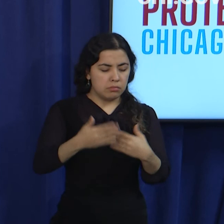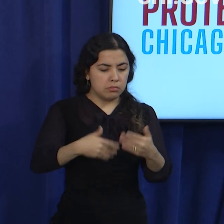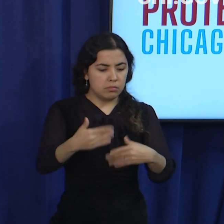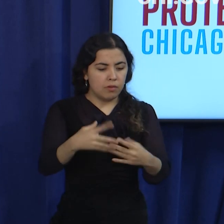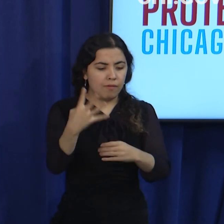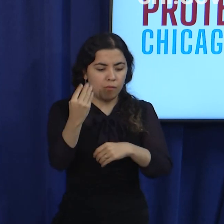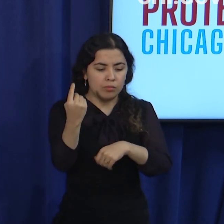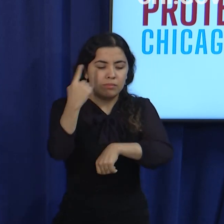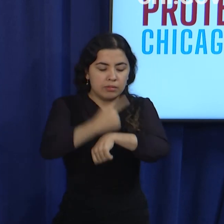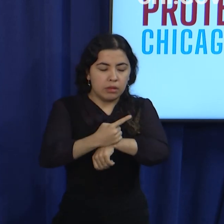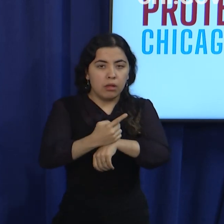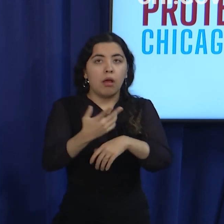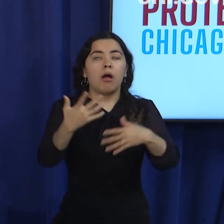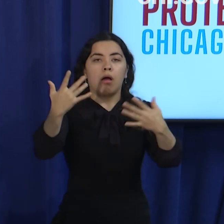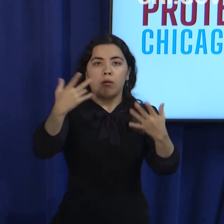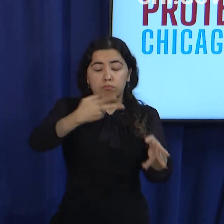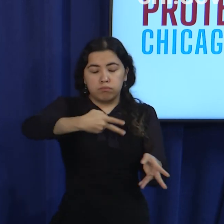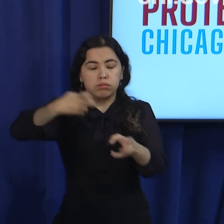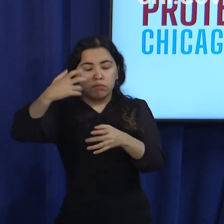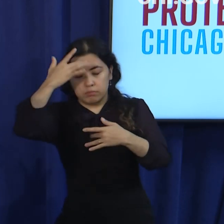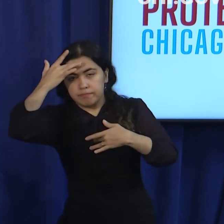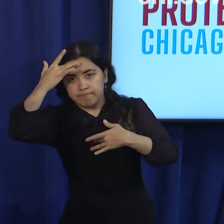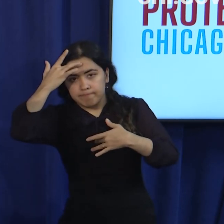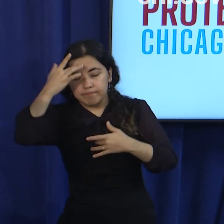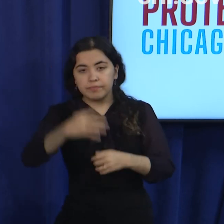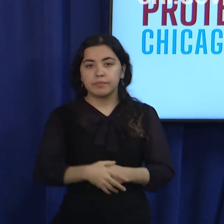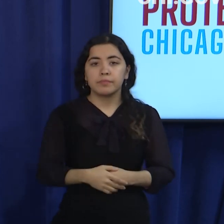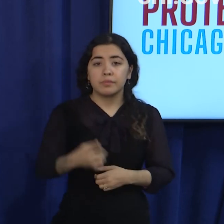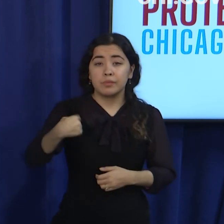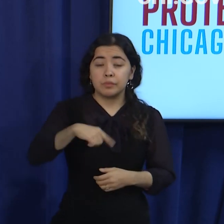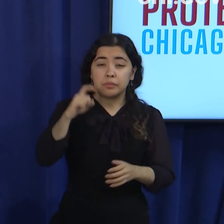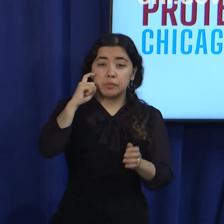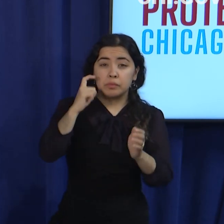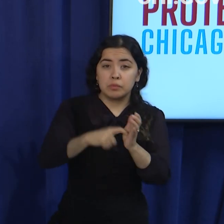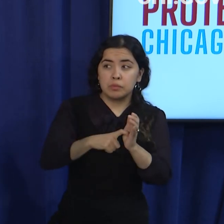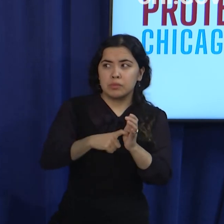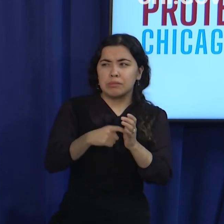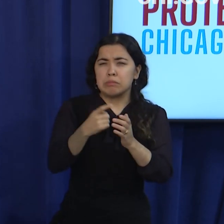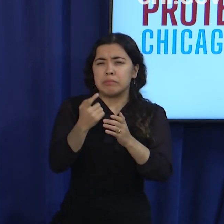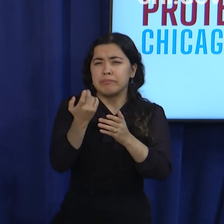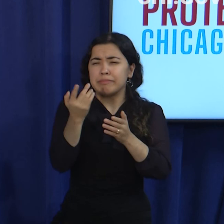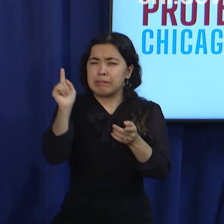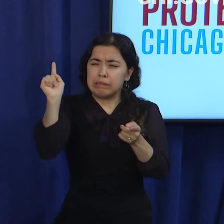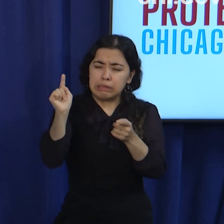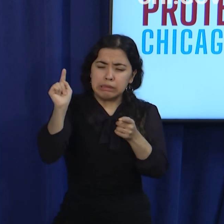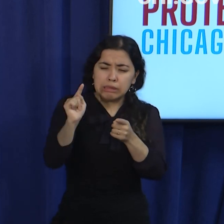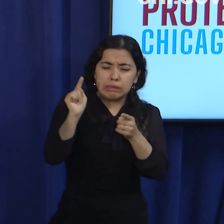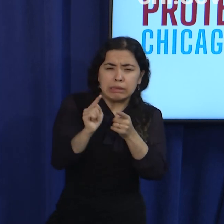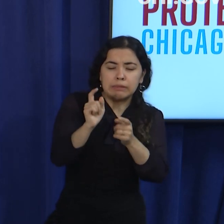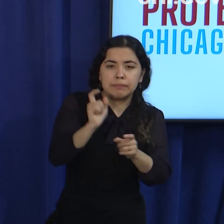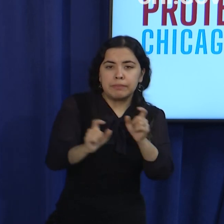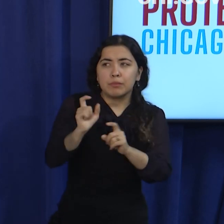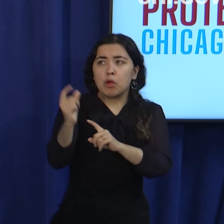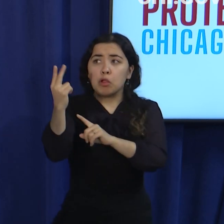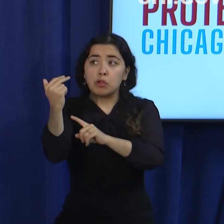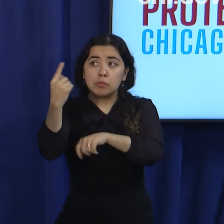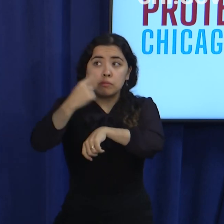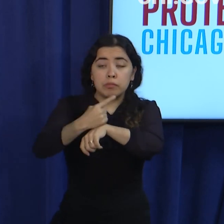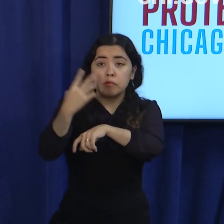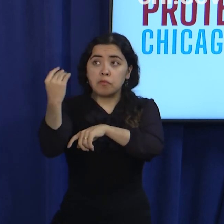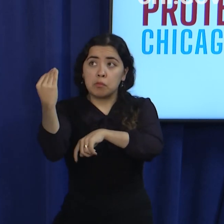guidance. And as we've learned that there are fewer people still getting COVID at day 13 and day 14, there's been some thought